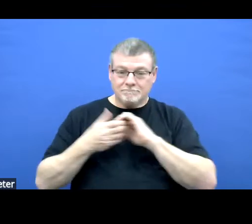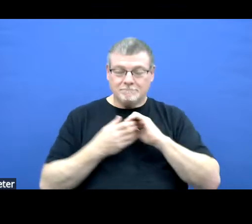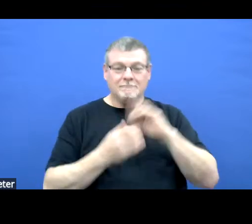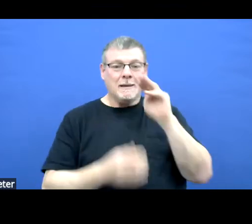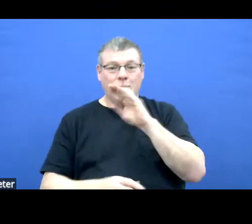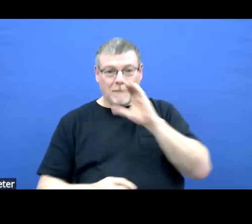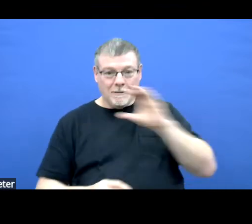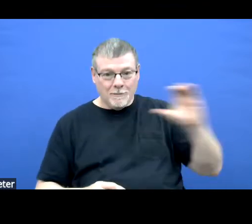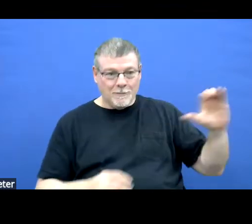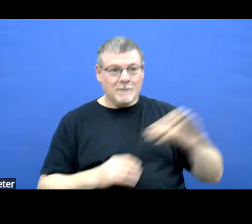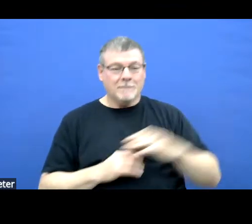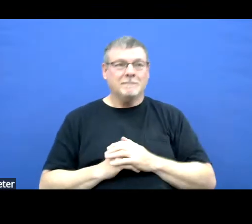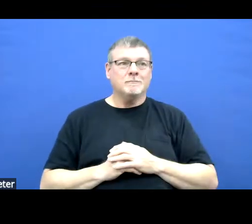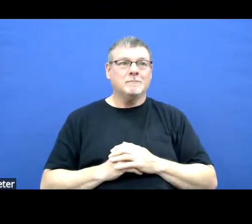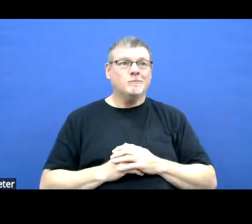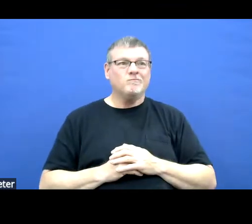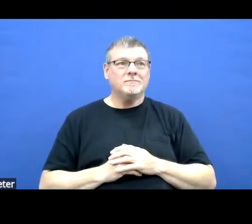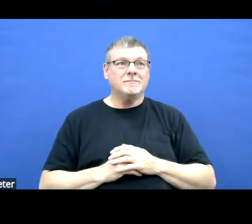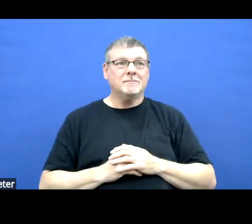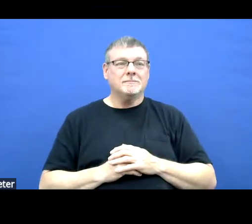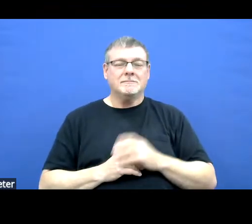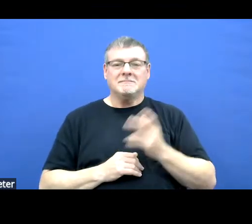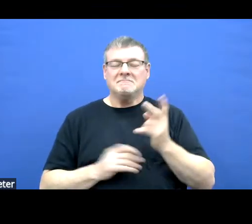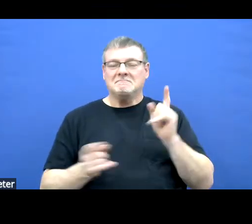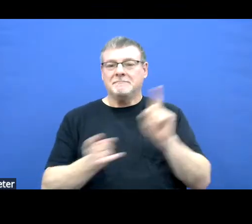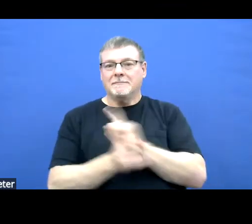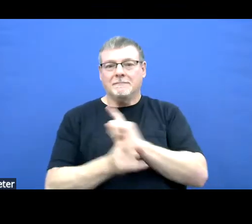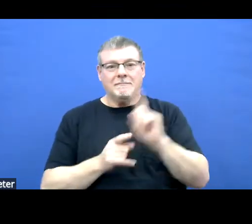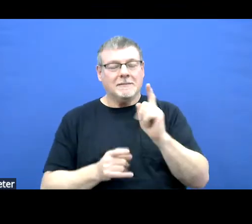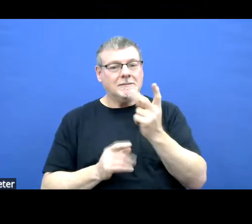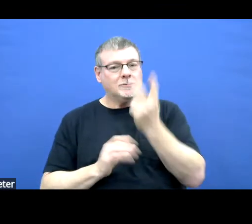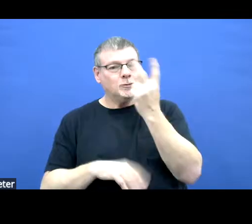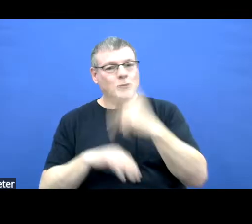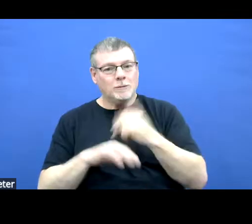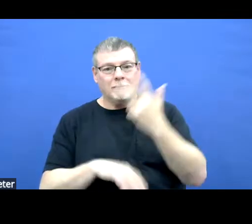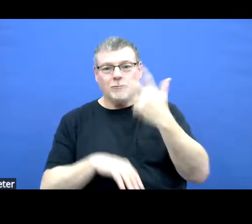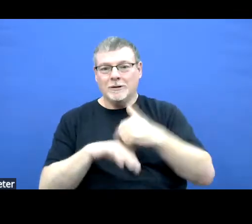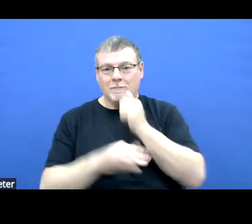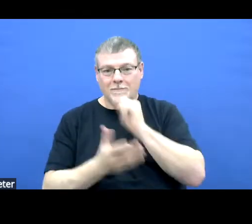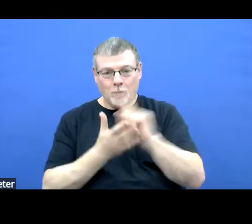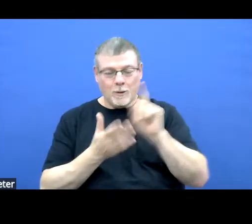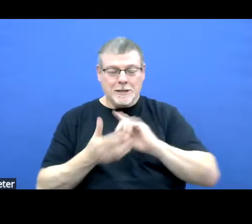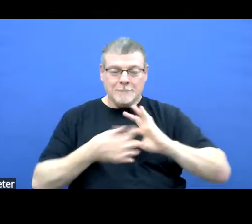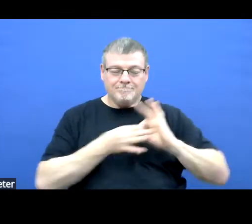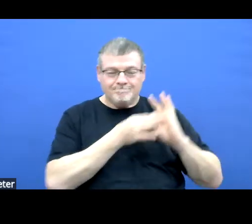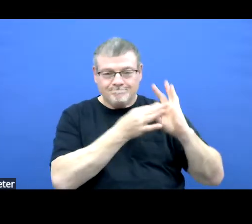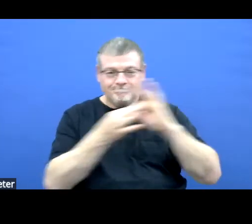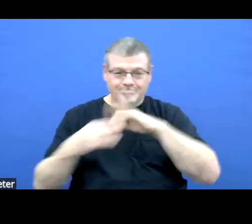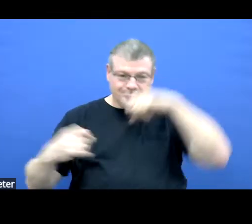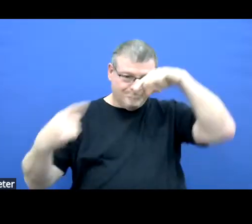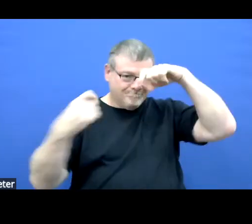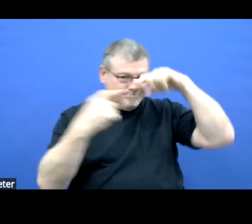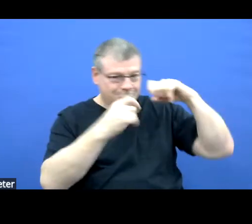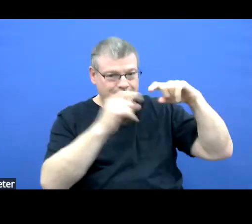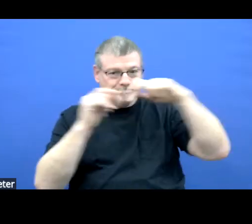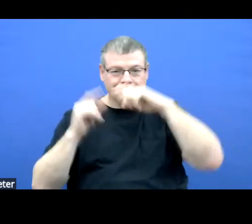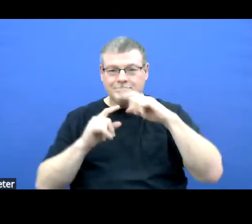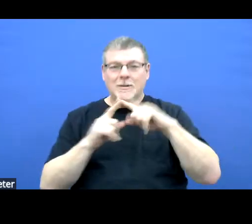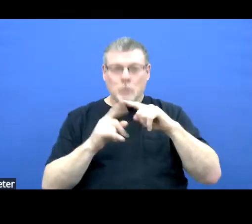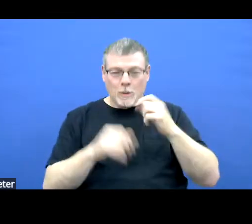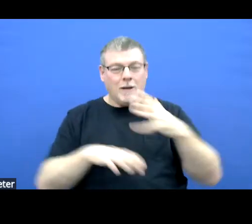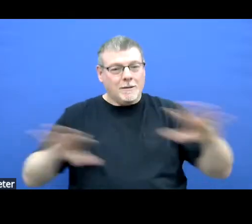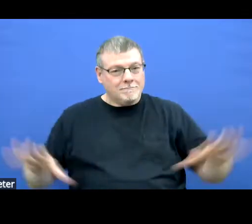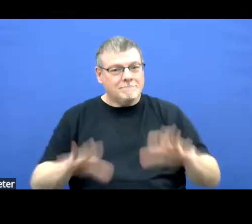Carriola, meeting 2 or 3 times a week, building a synergy with them. We are conducting various due